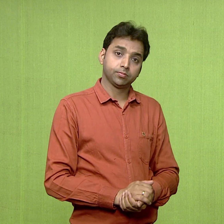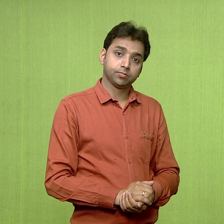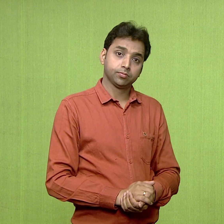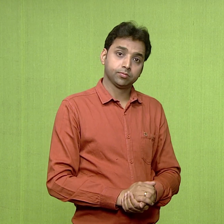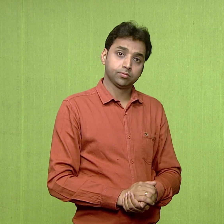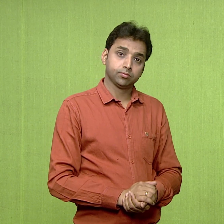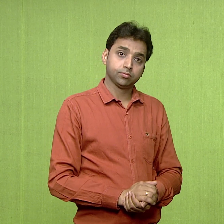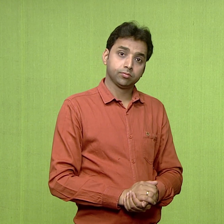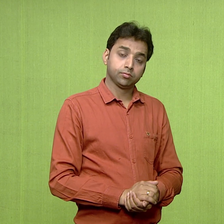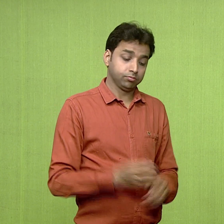weavers guilds,